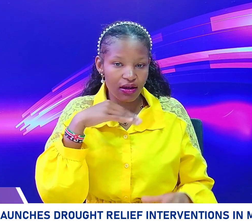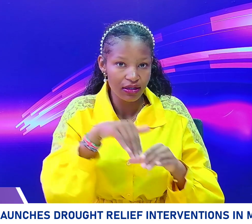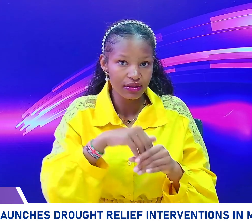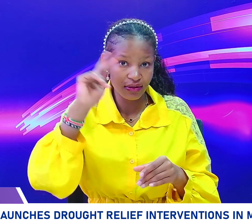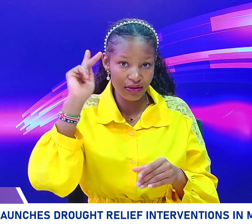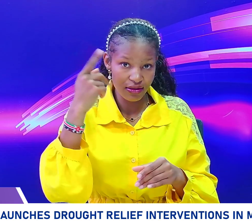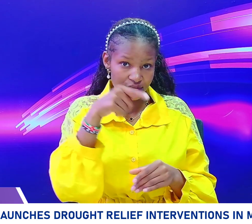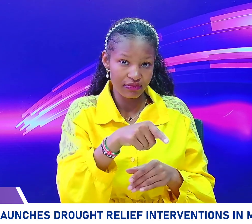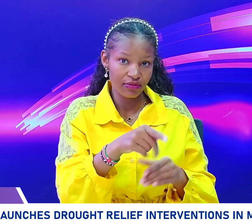On other news,